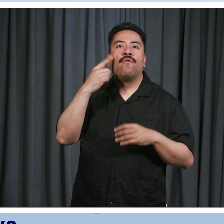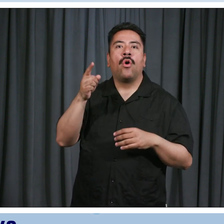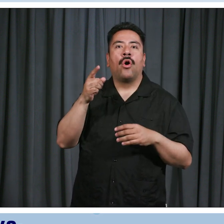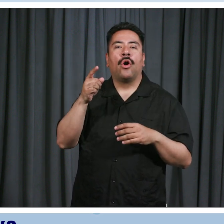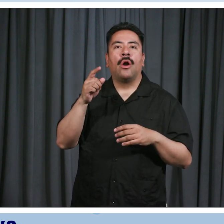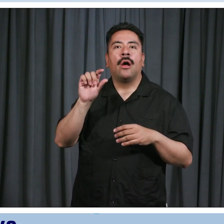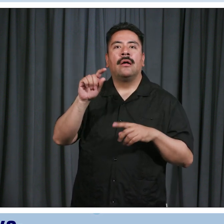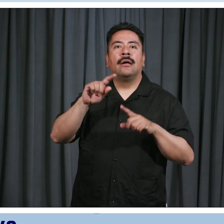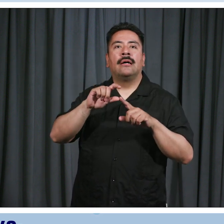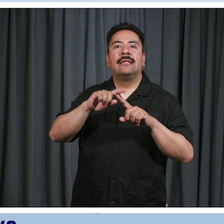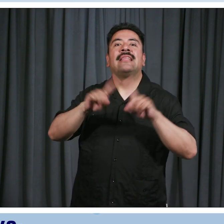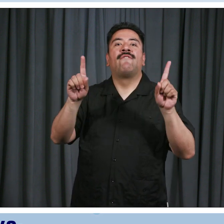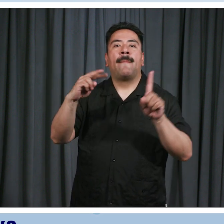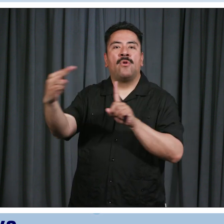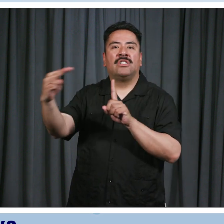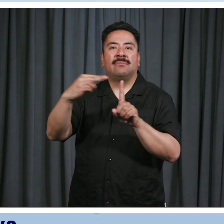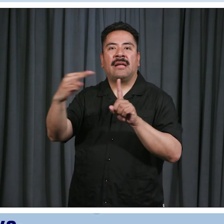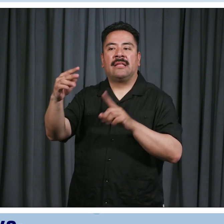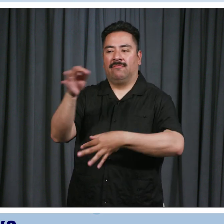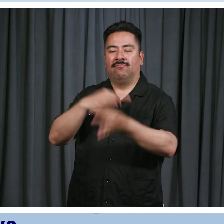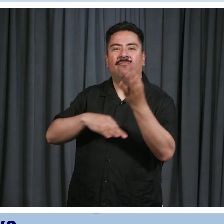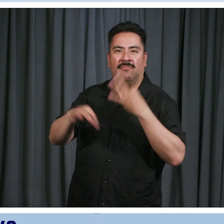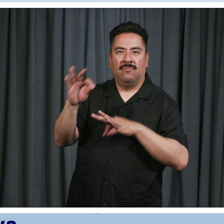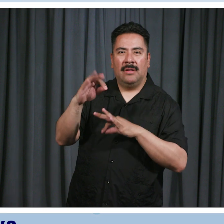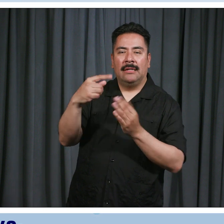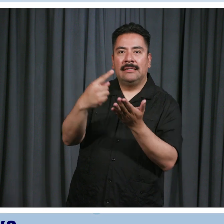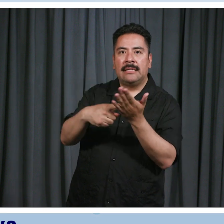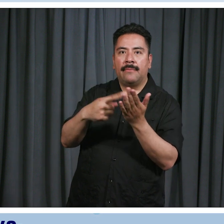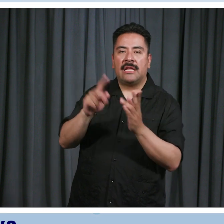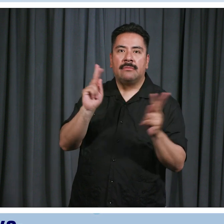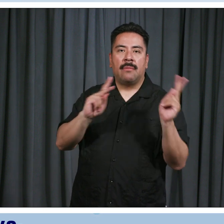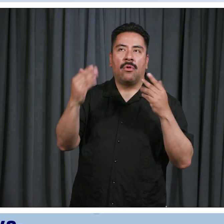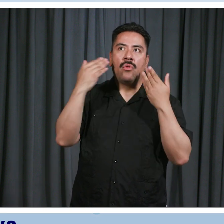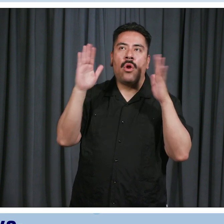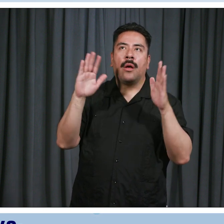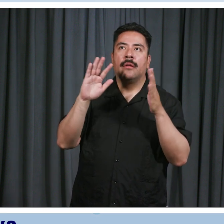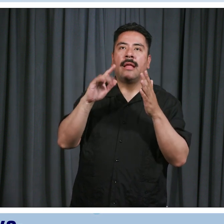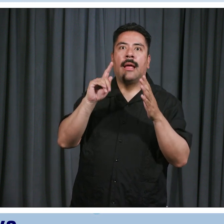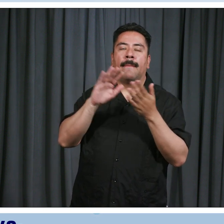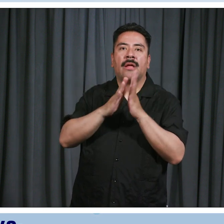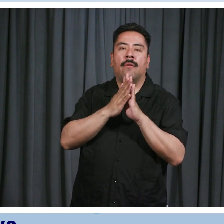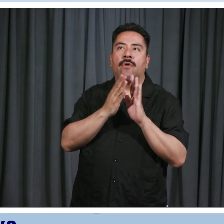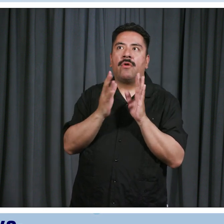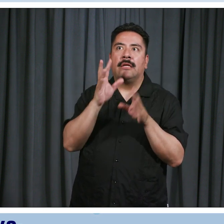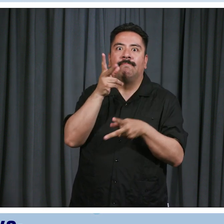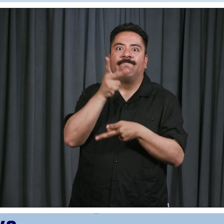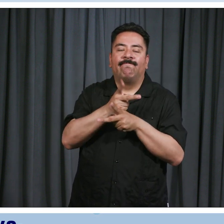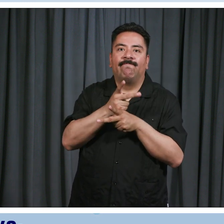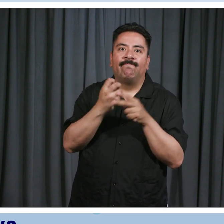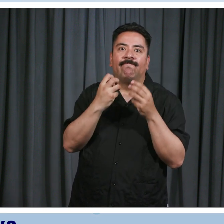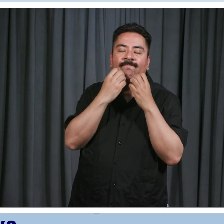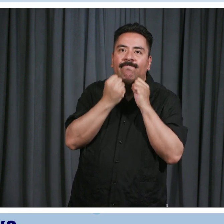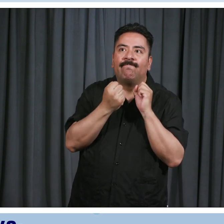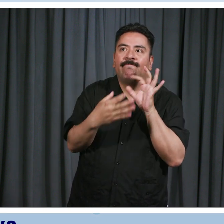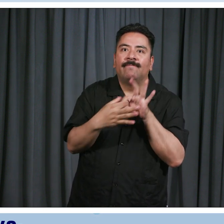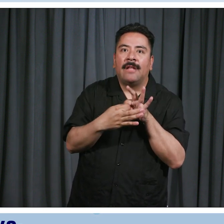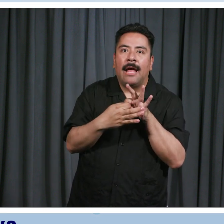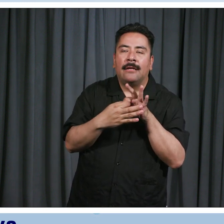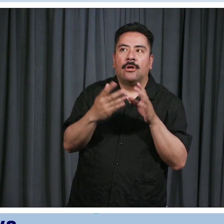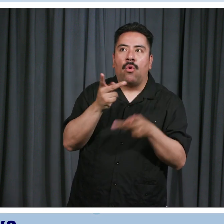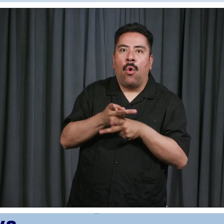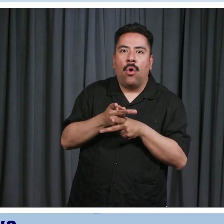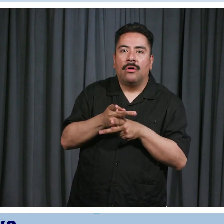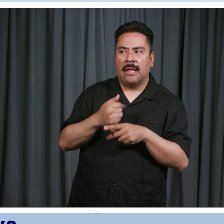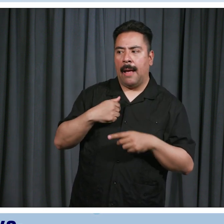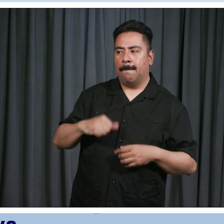another perspective to come in. And I think sometimes people don't because they get so attached and they hold on to it. So I am proud of that